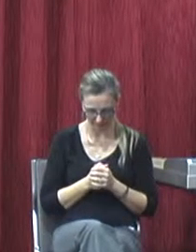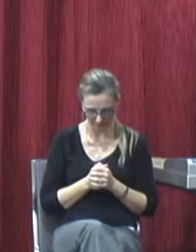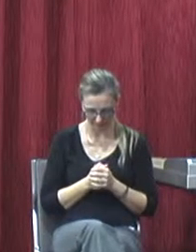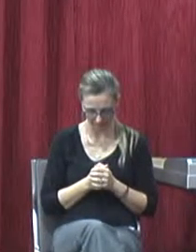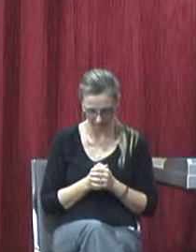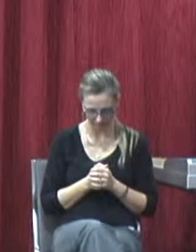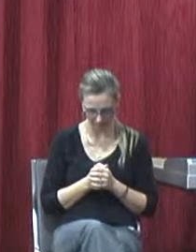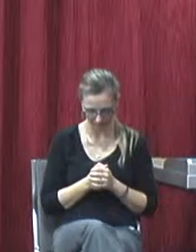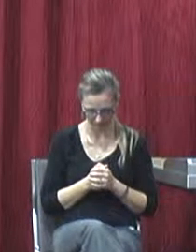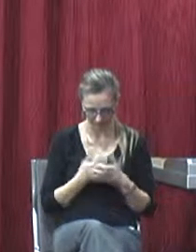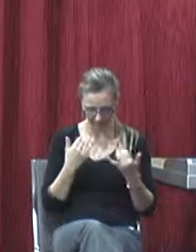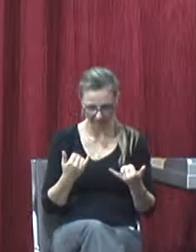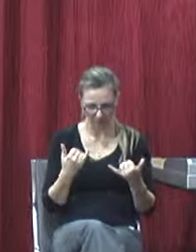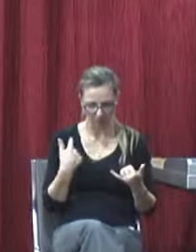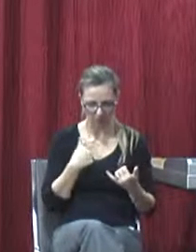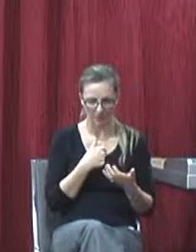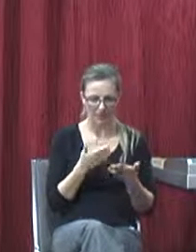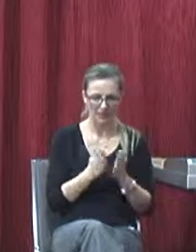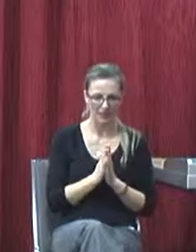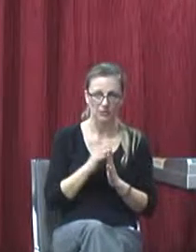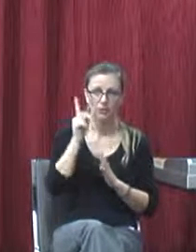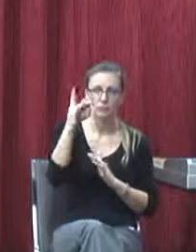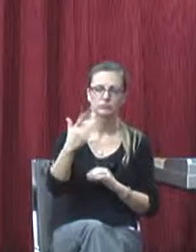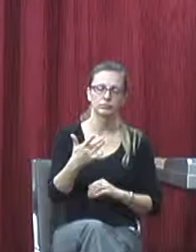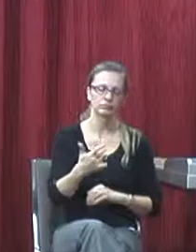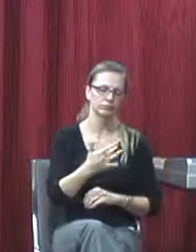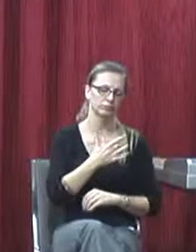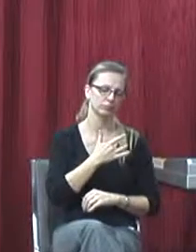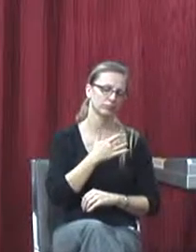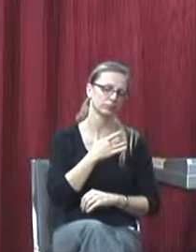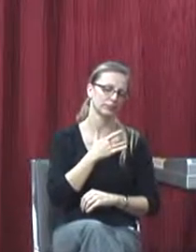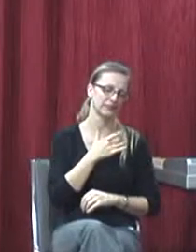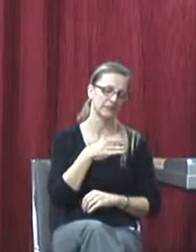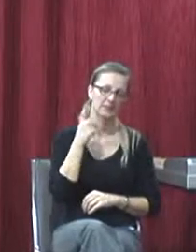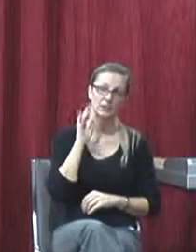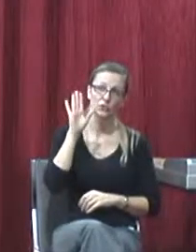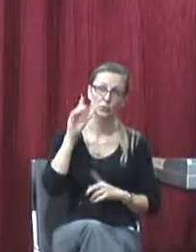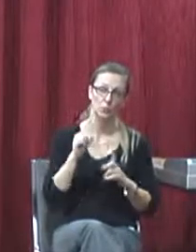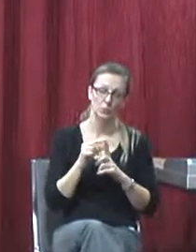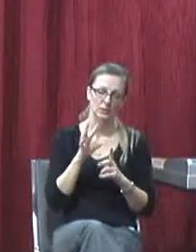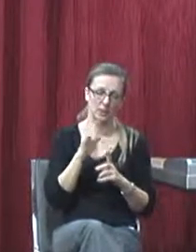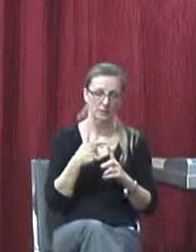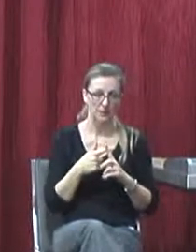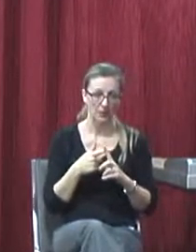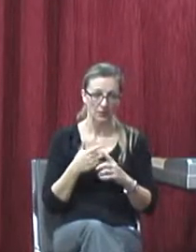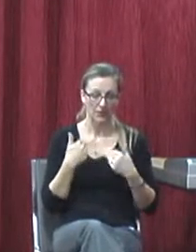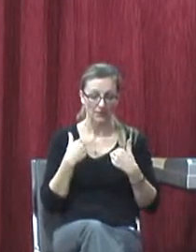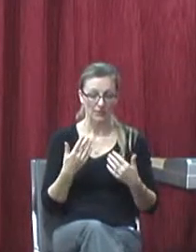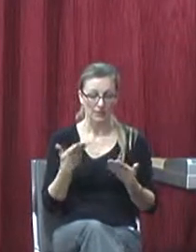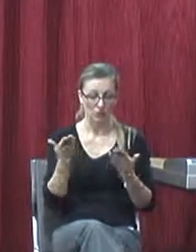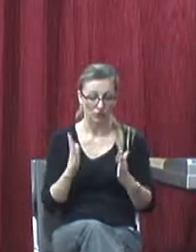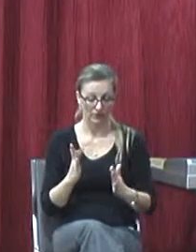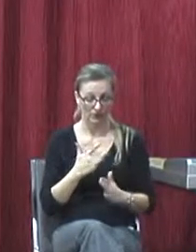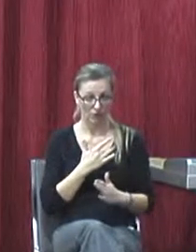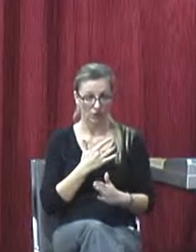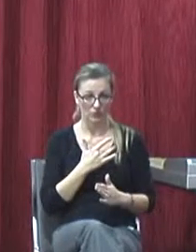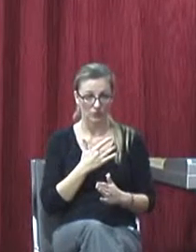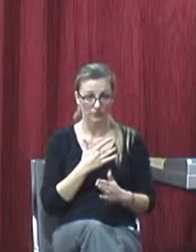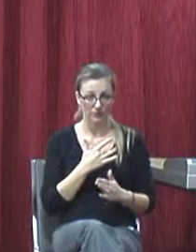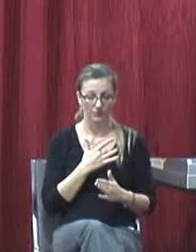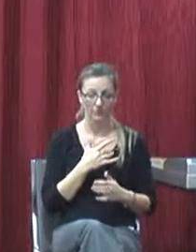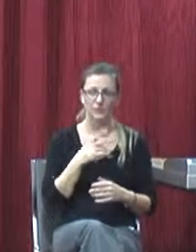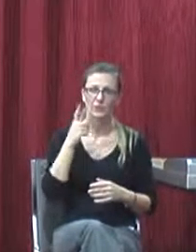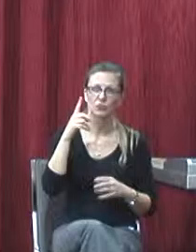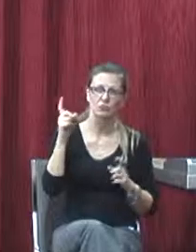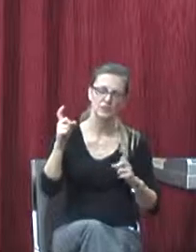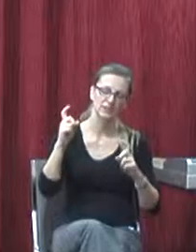And now, Father, we ask that you would touch our hearts, because your word speaks of having servants' hearts, and that